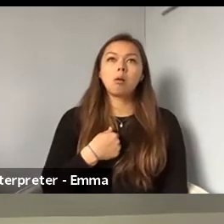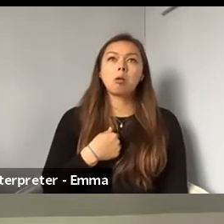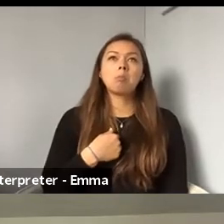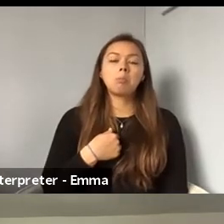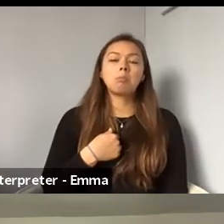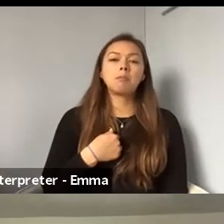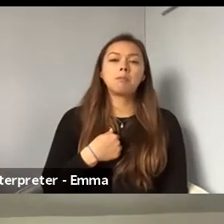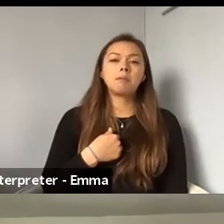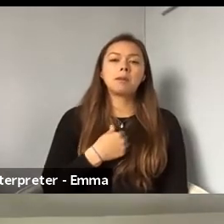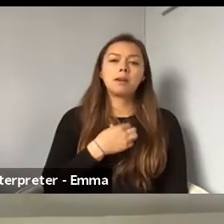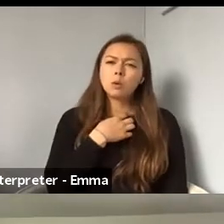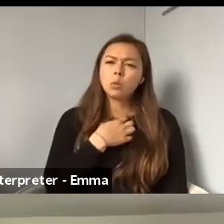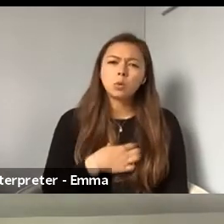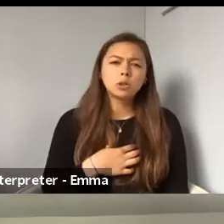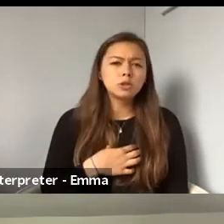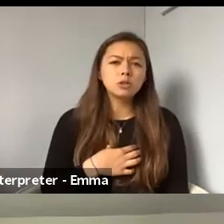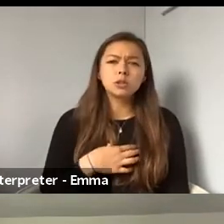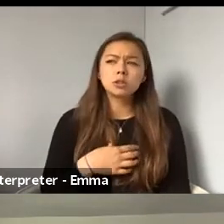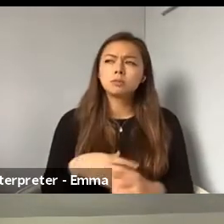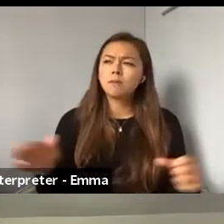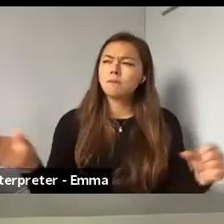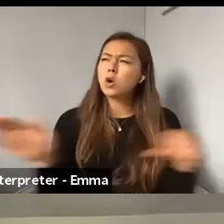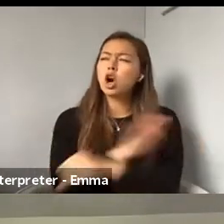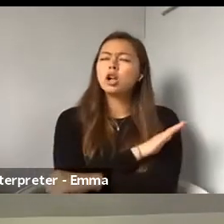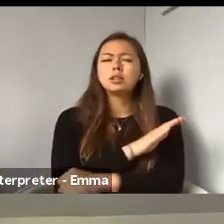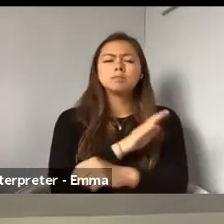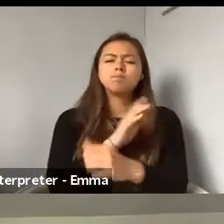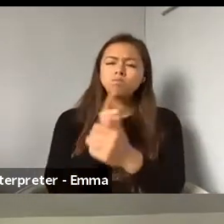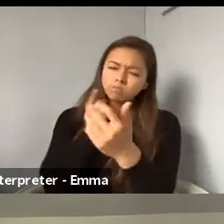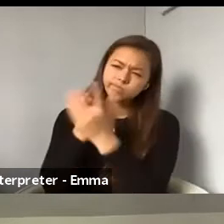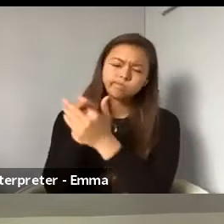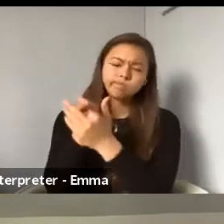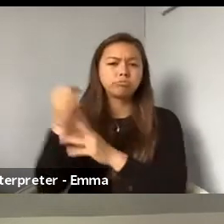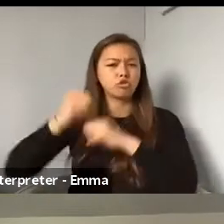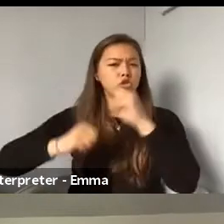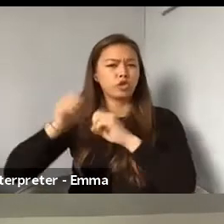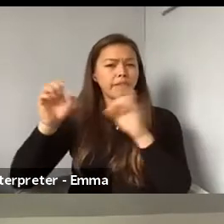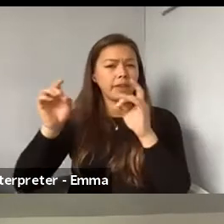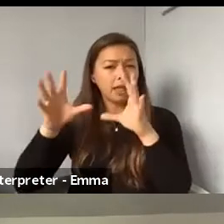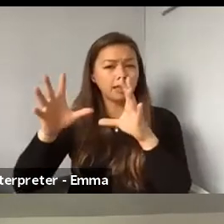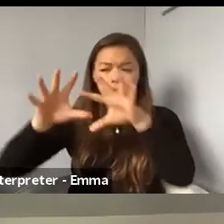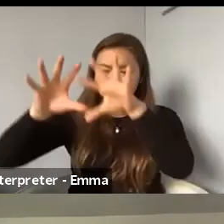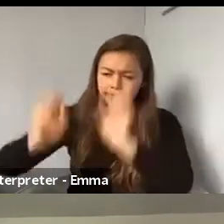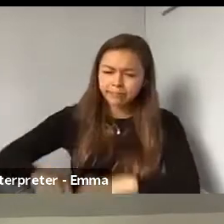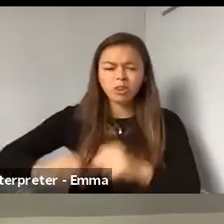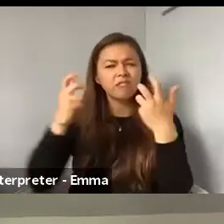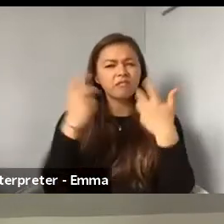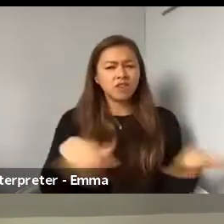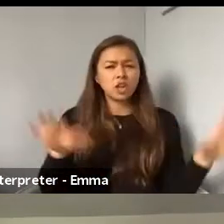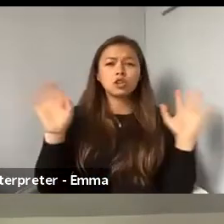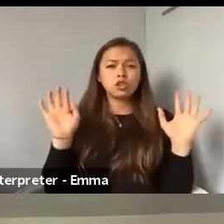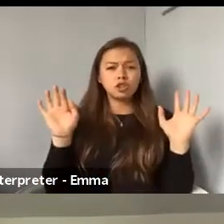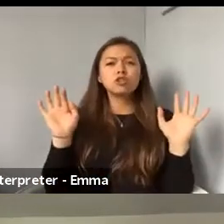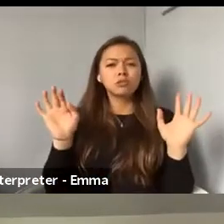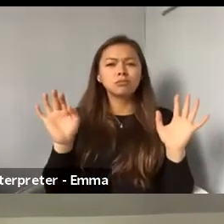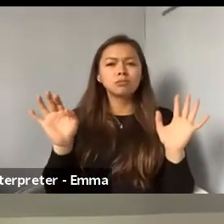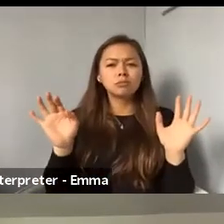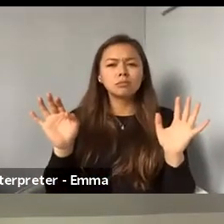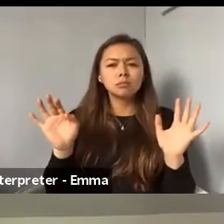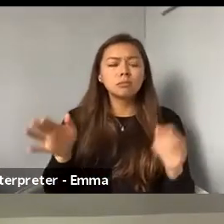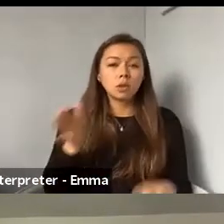and wholly address structural violence and end it. That would be the great that would be a great